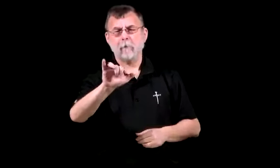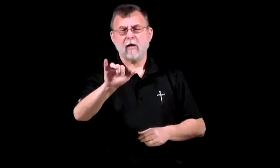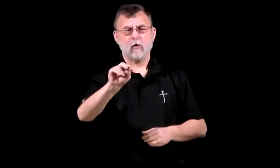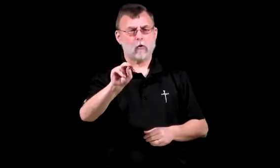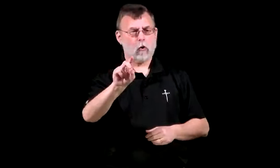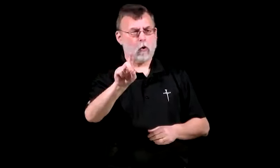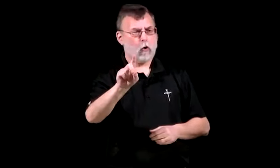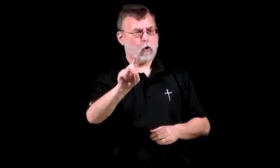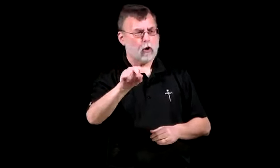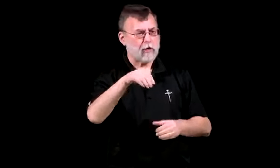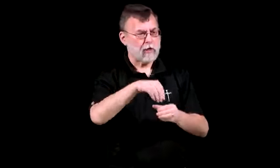Beyond